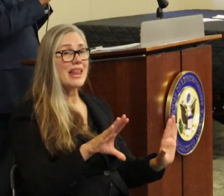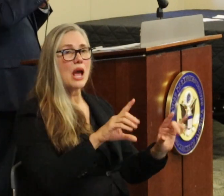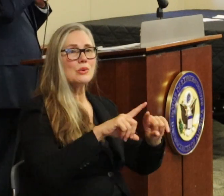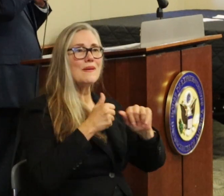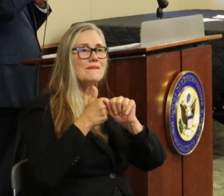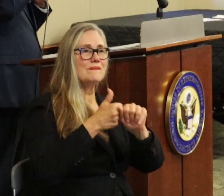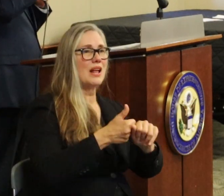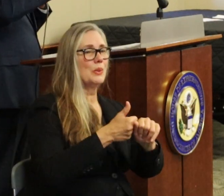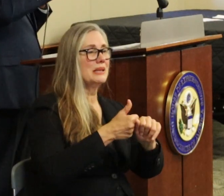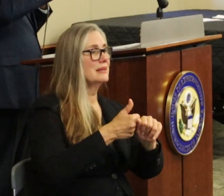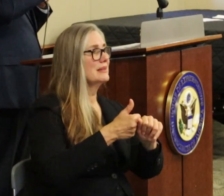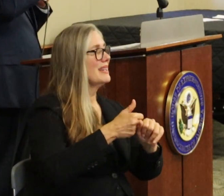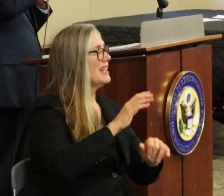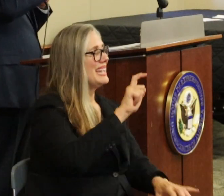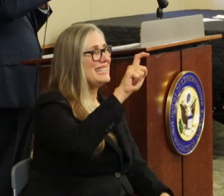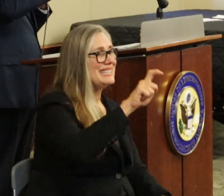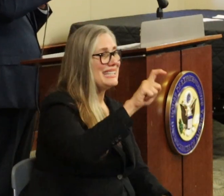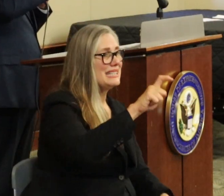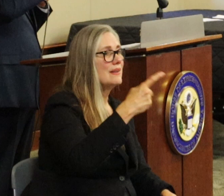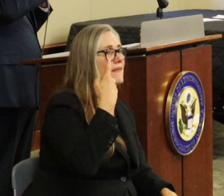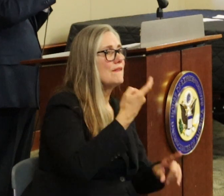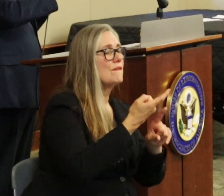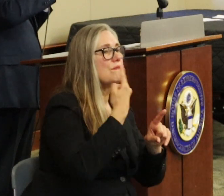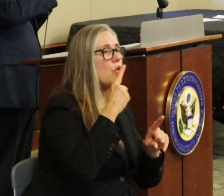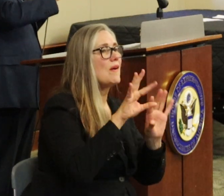based on need of families.